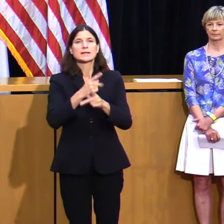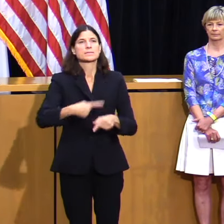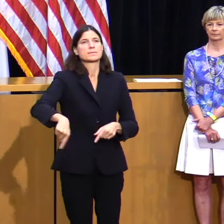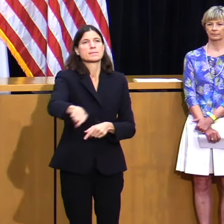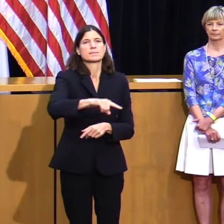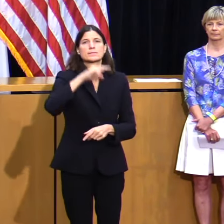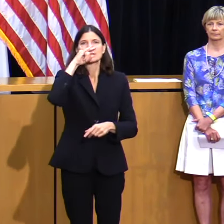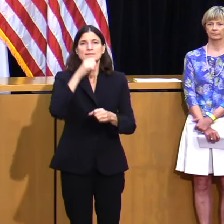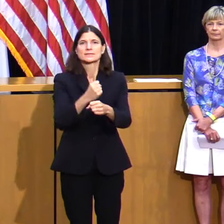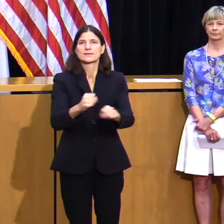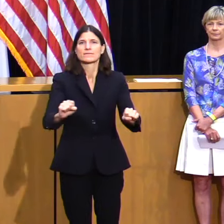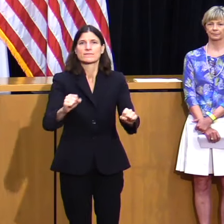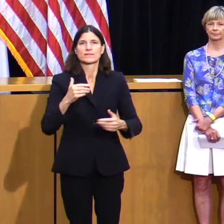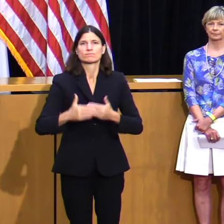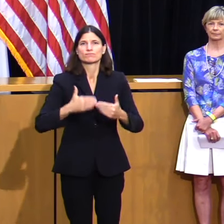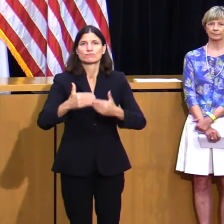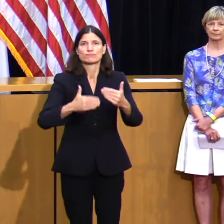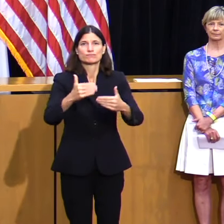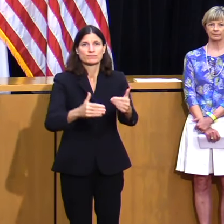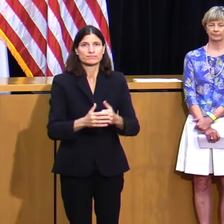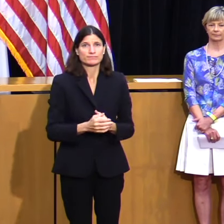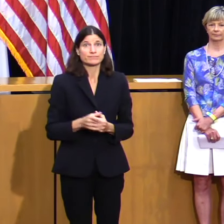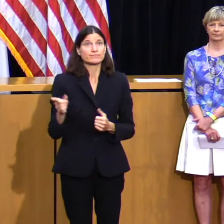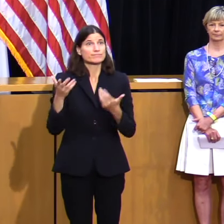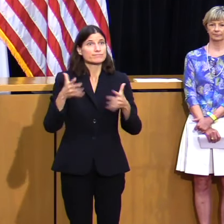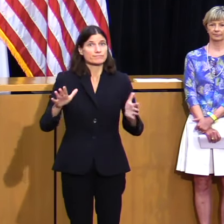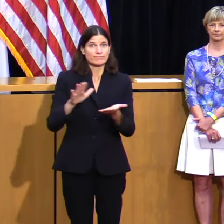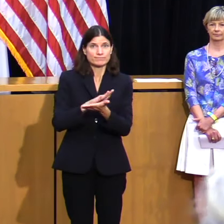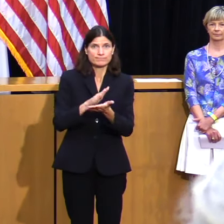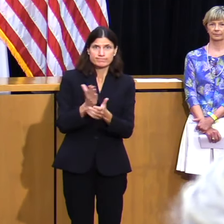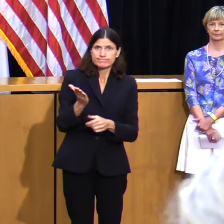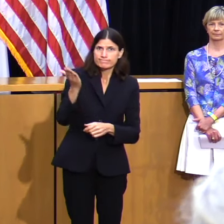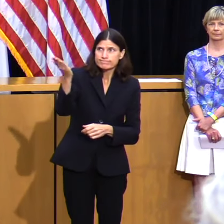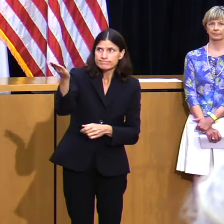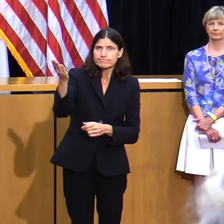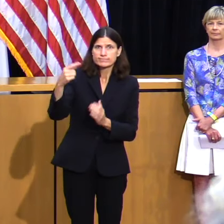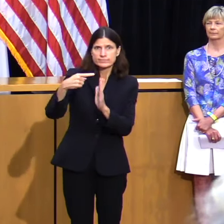are all about the public health measures that we know work: face